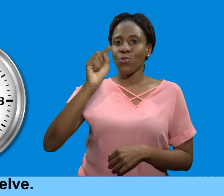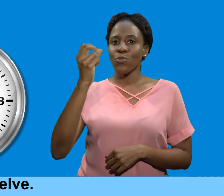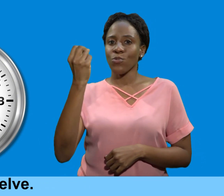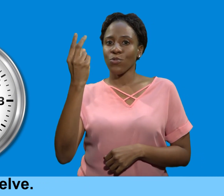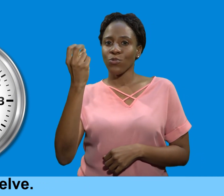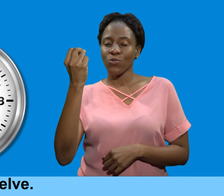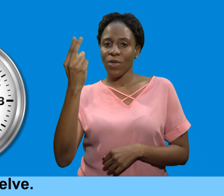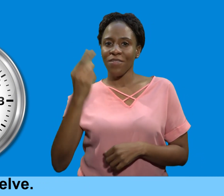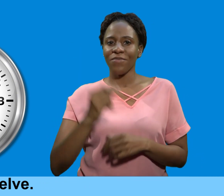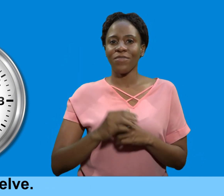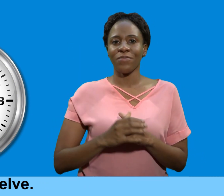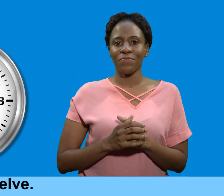from 1 to 12.